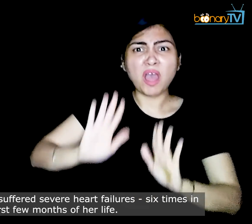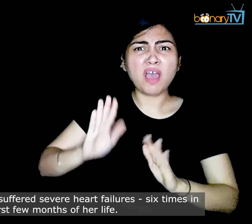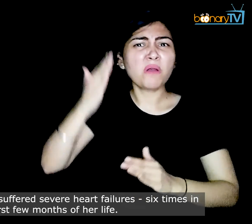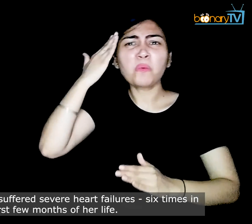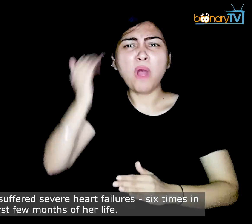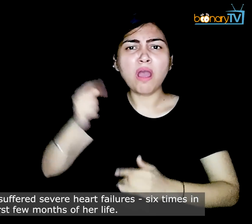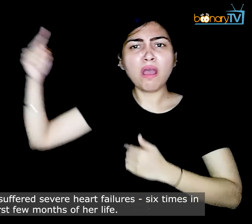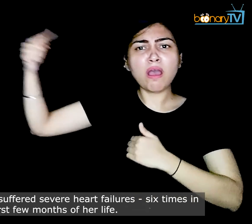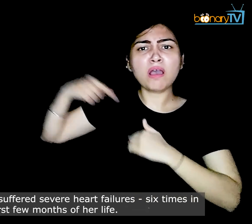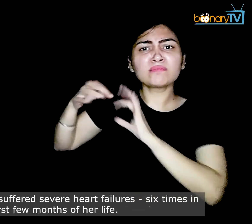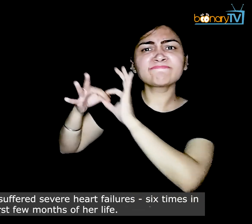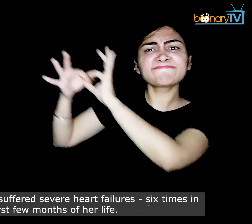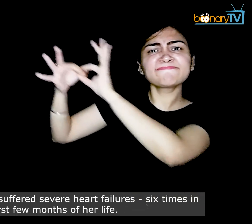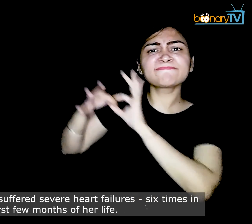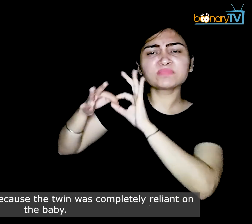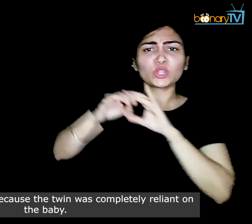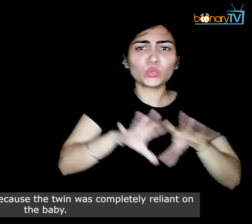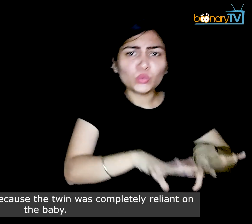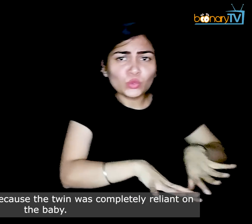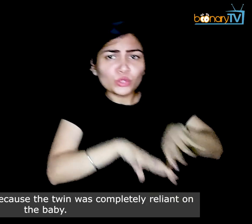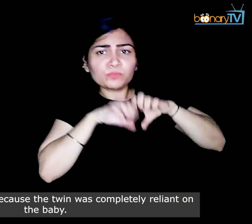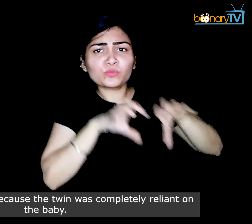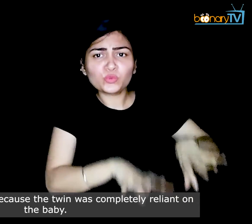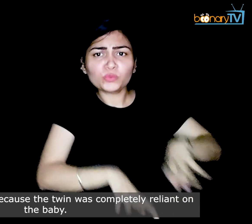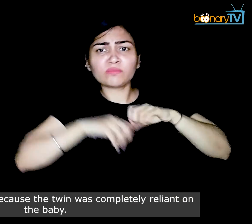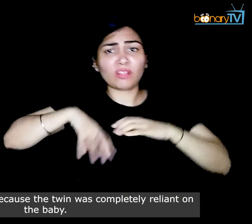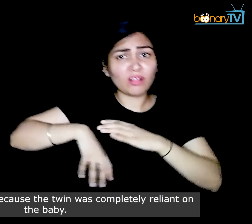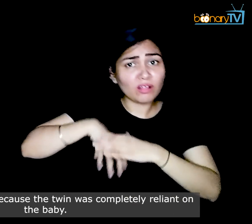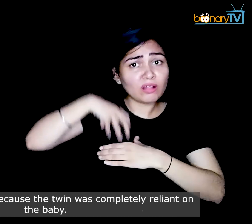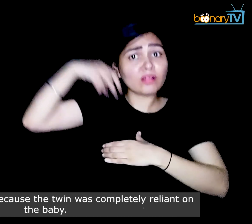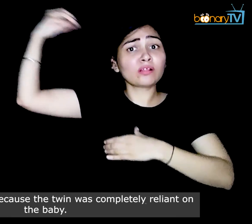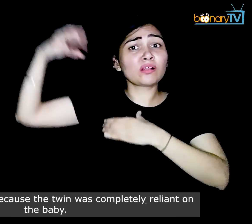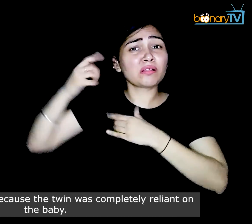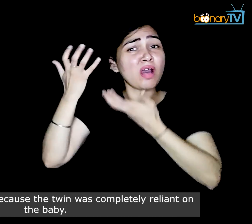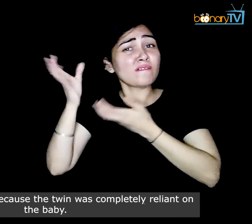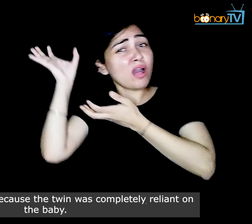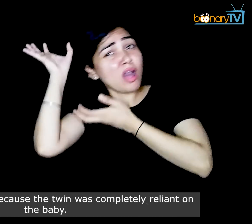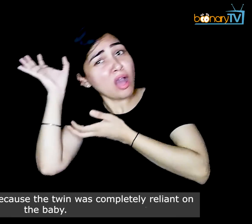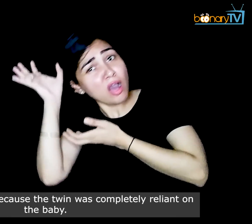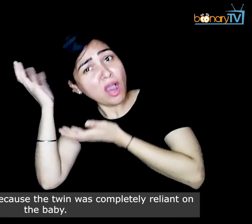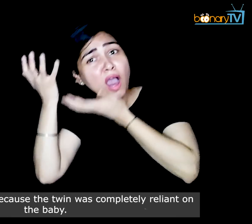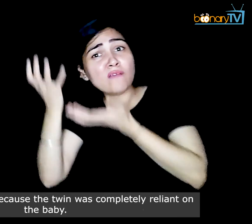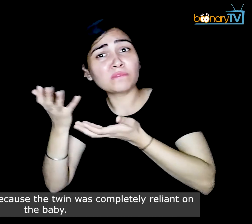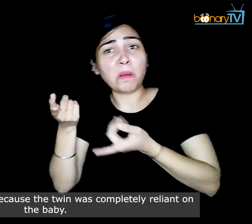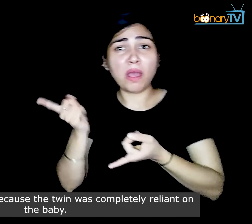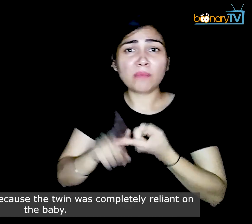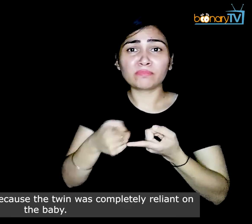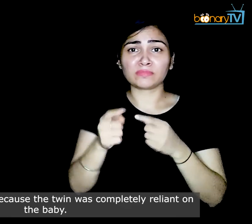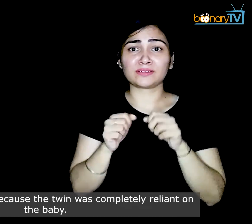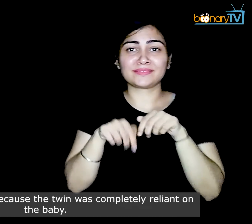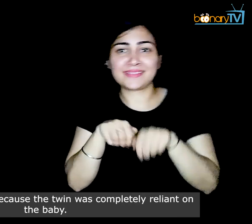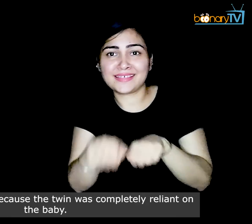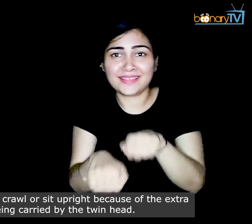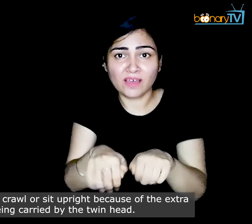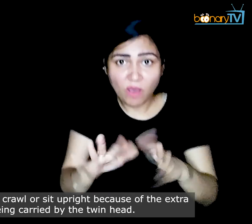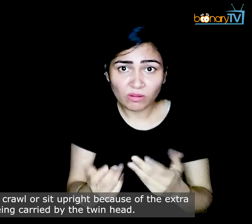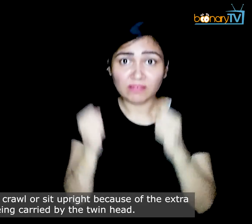her life. This was happening because the twin was completely reliant on the baby. Manar could also